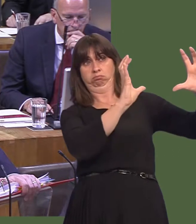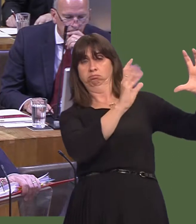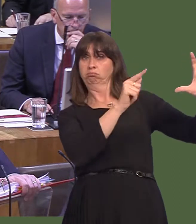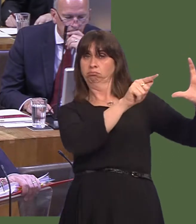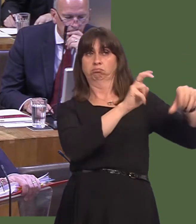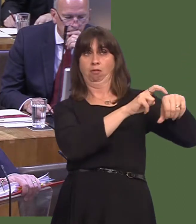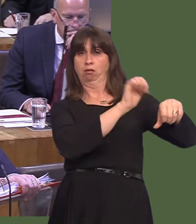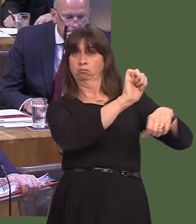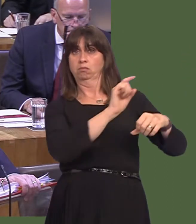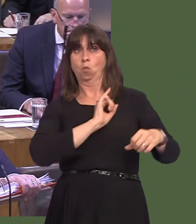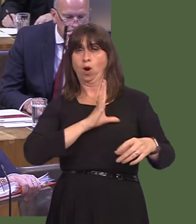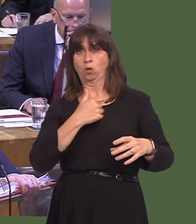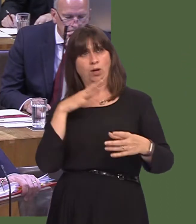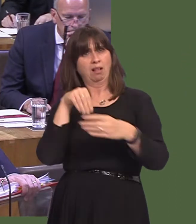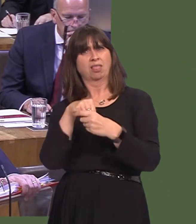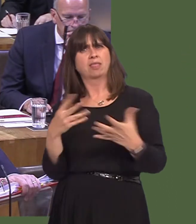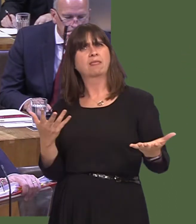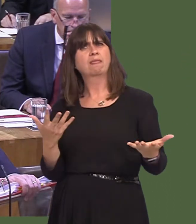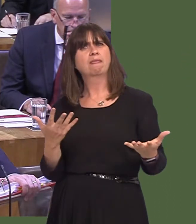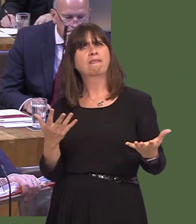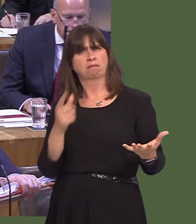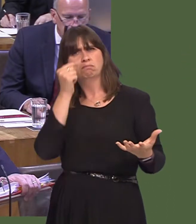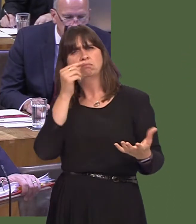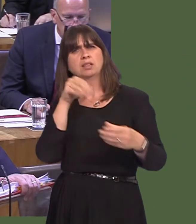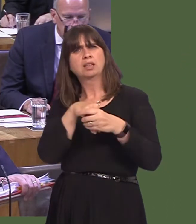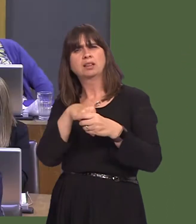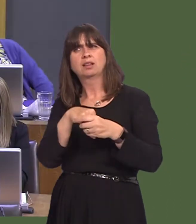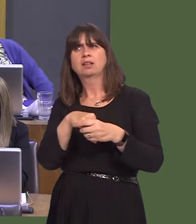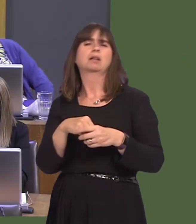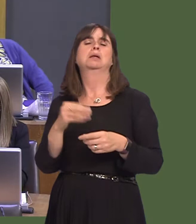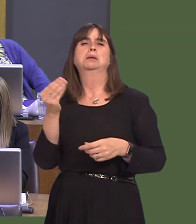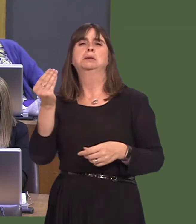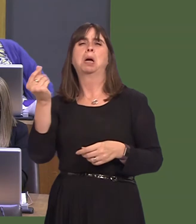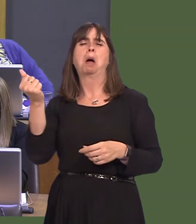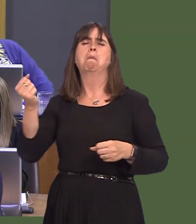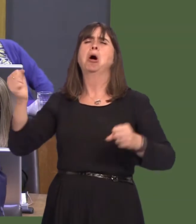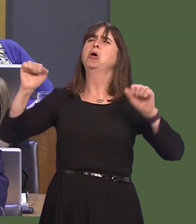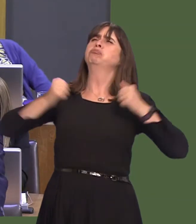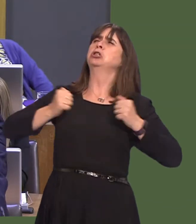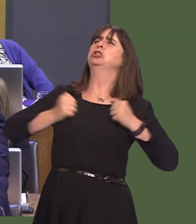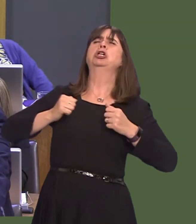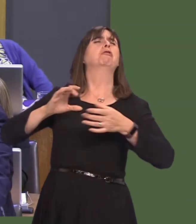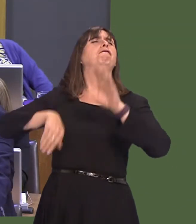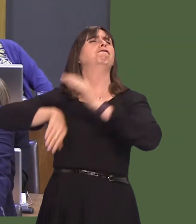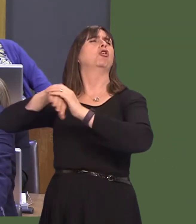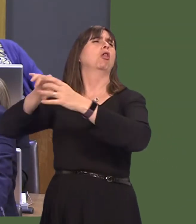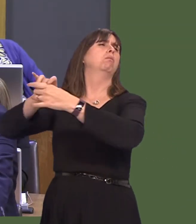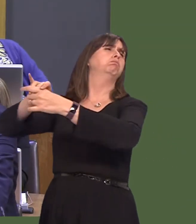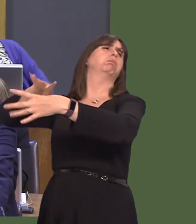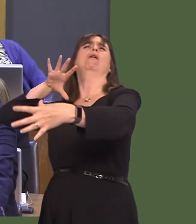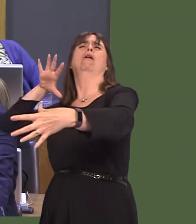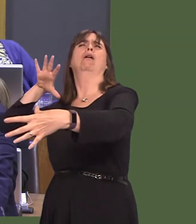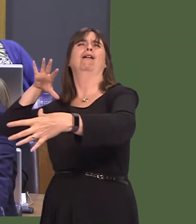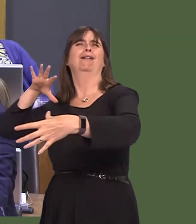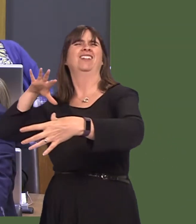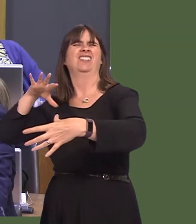why we shouldn't form part of that network. Only the most blinkered Brexiteer and flag waver could possibly think that being part of